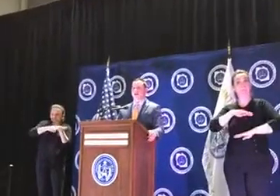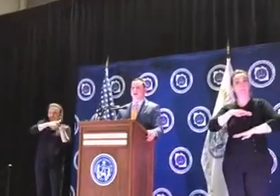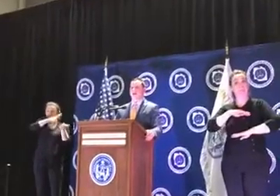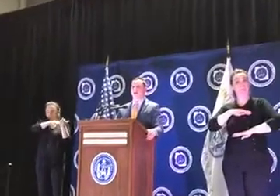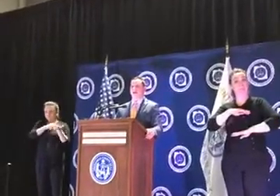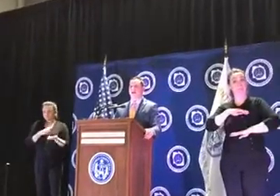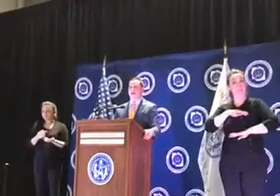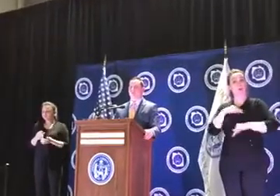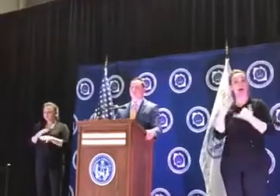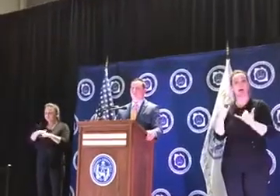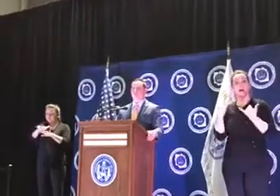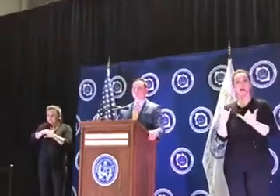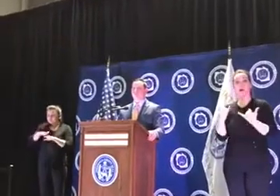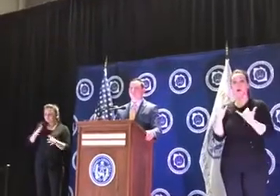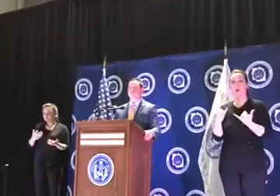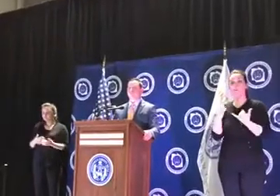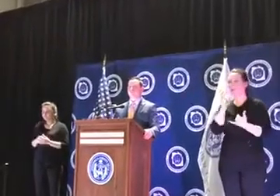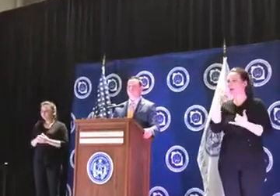it's not an issue.